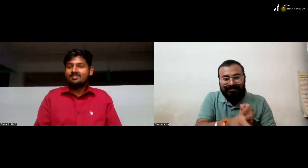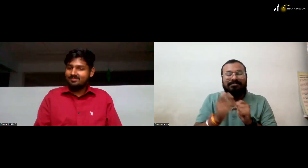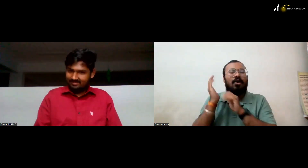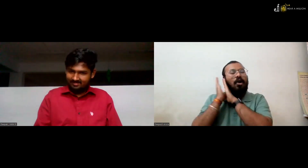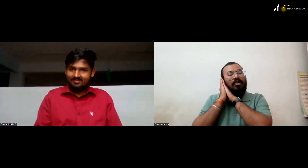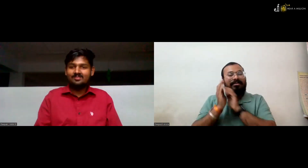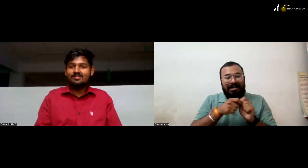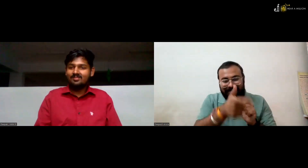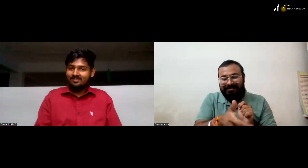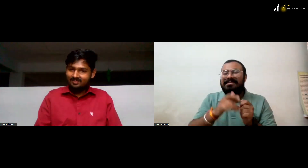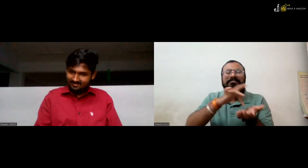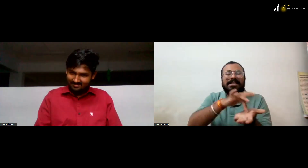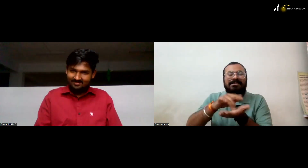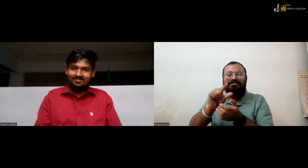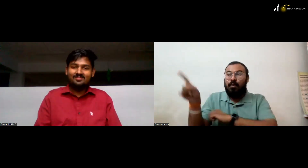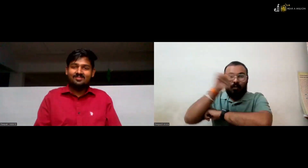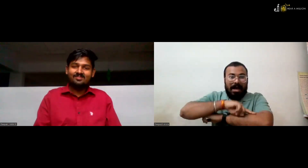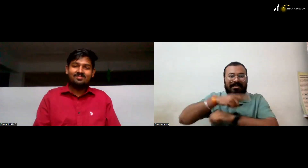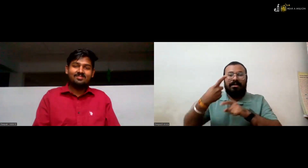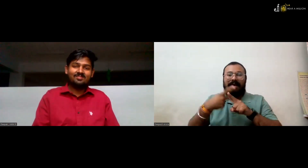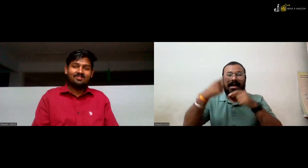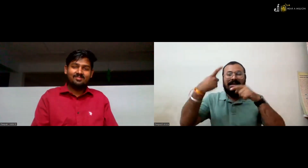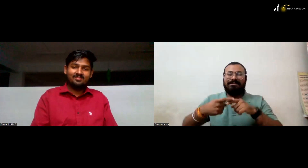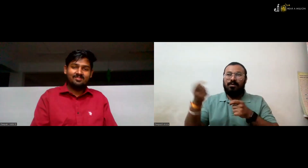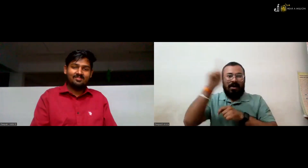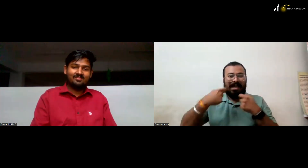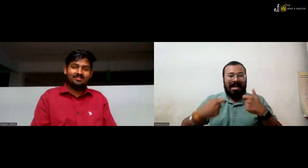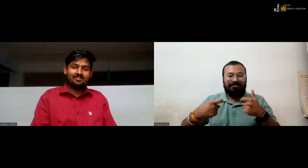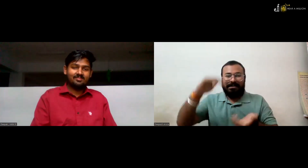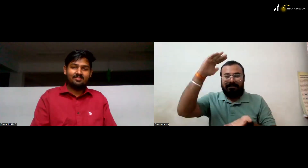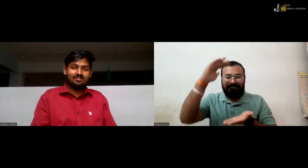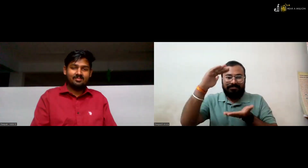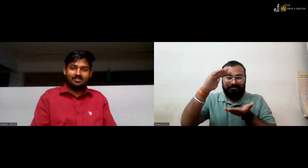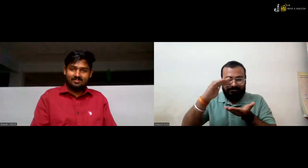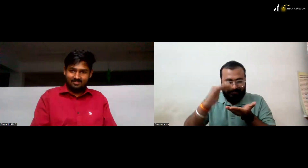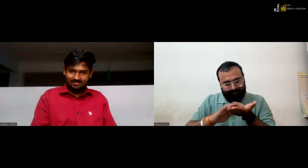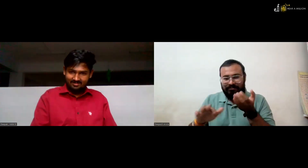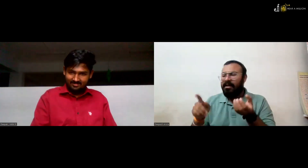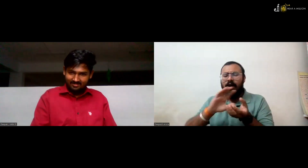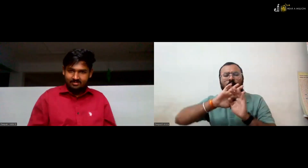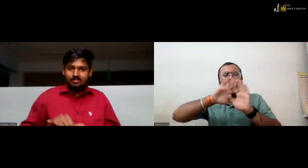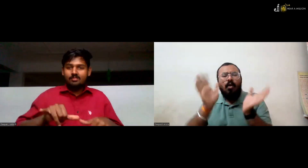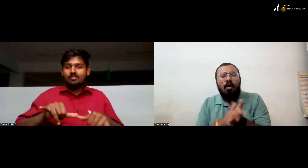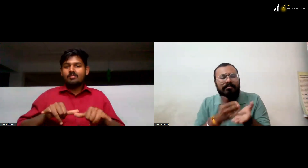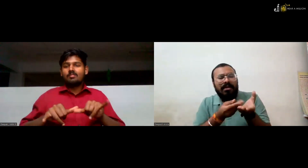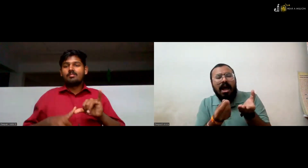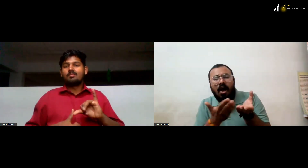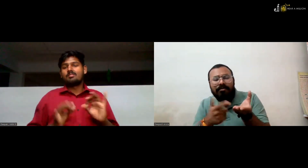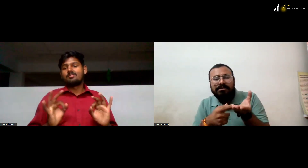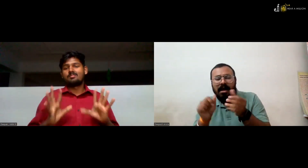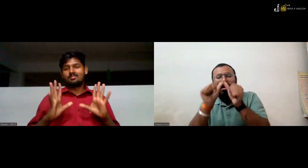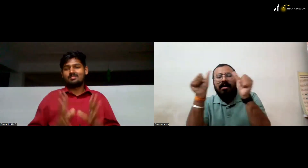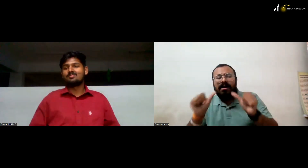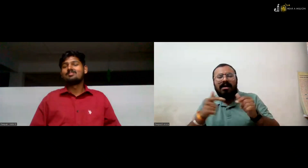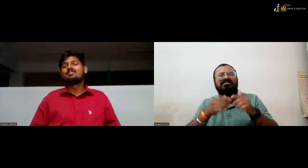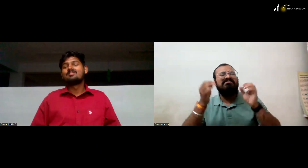people collecting the money from all other people, and he is spending at all the places. So at the end of the day, you will figure out how much